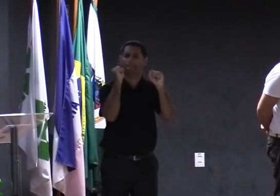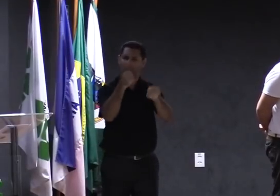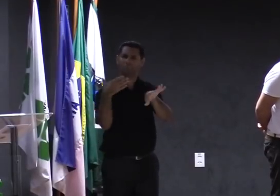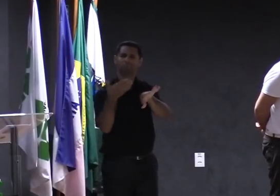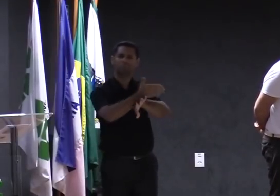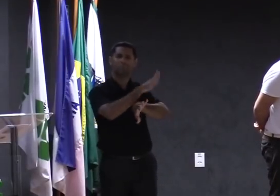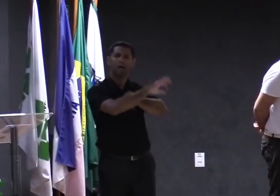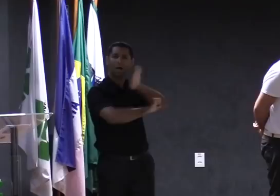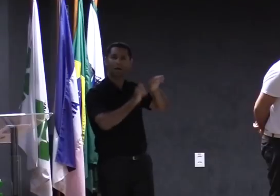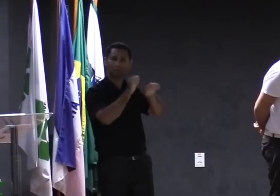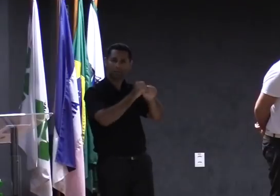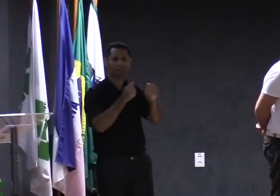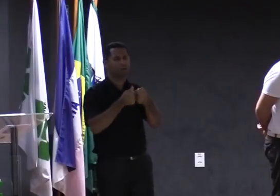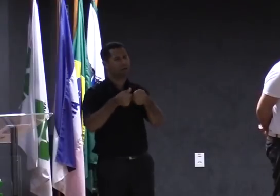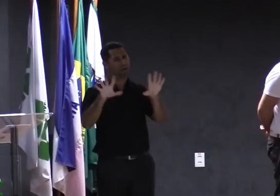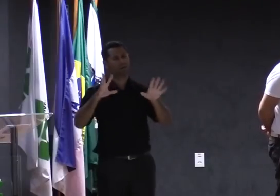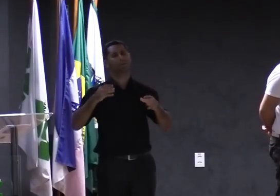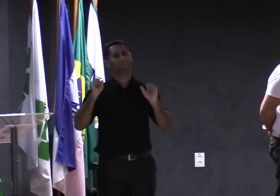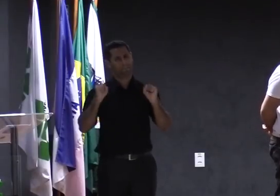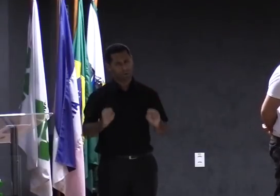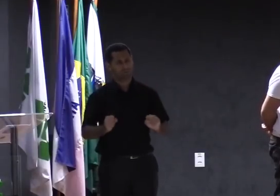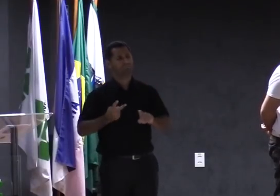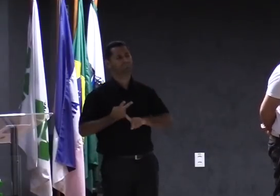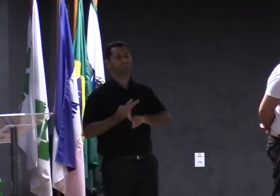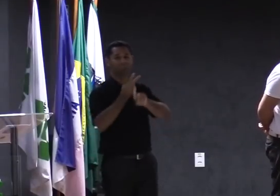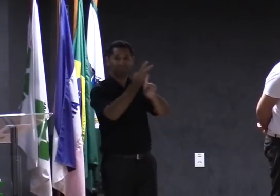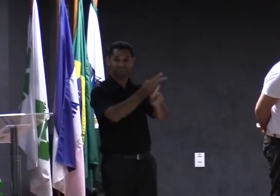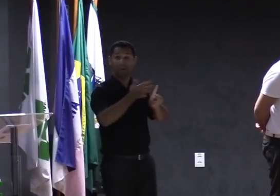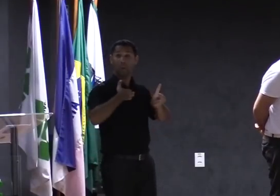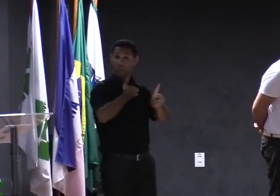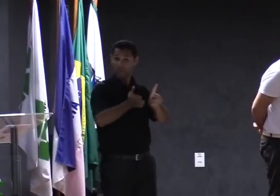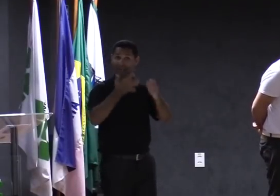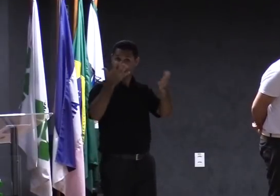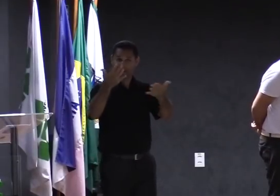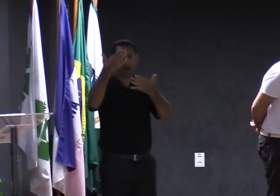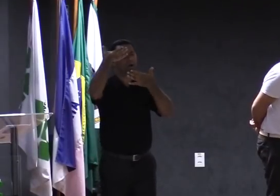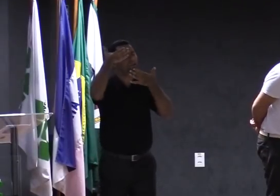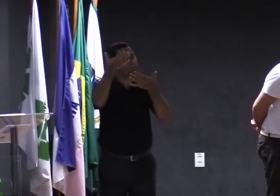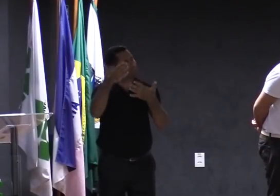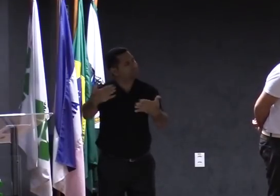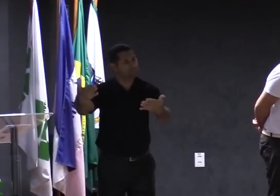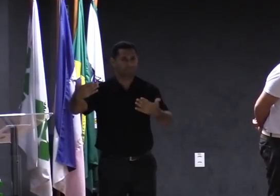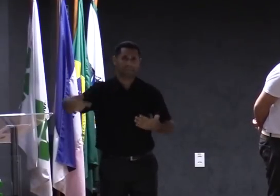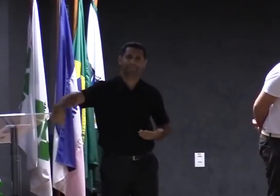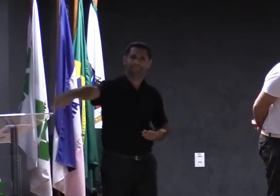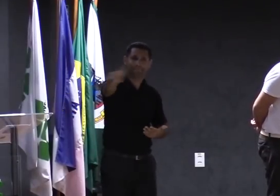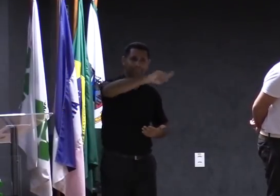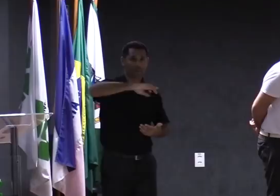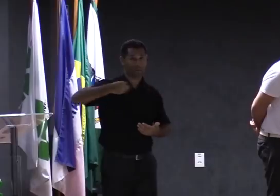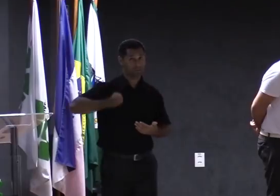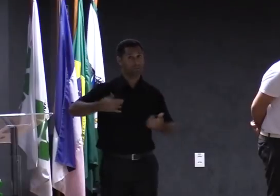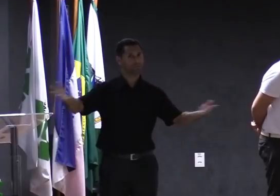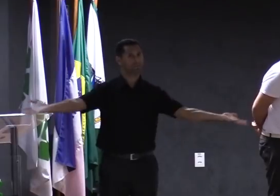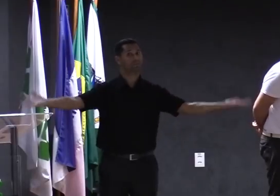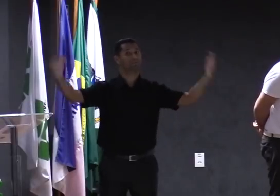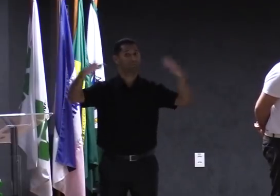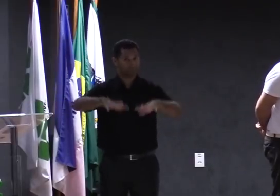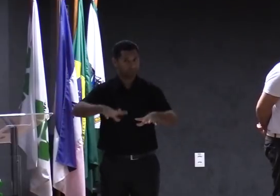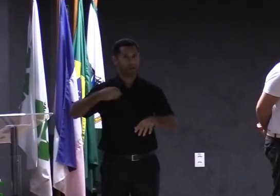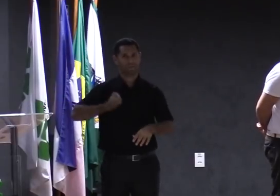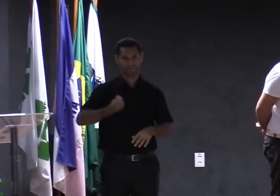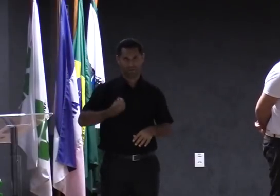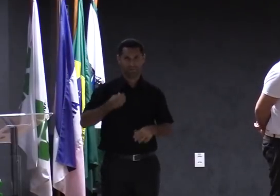ficar à vontade para poder procurá-la. Ela gostaria de agradecer muito pela participação de vocês e por poder estar